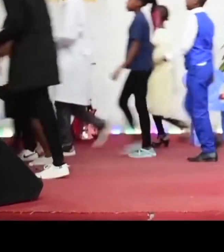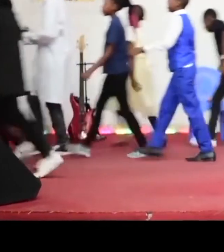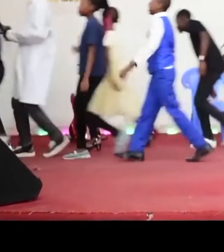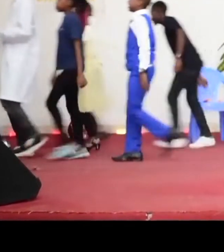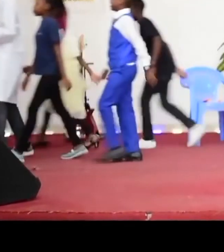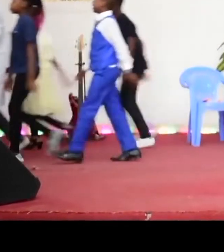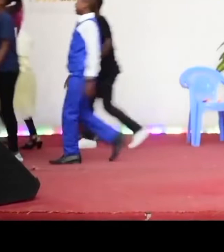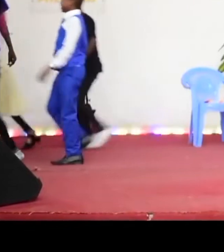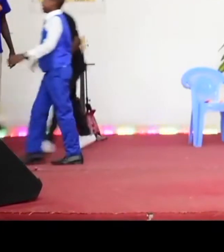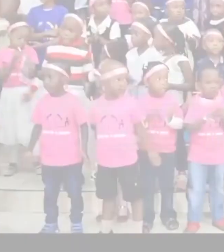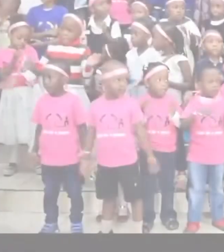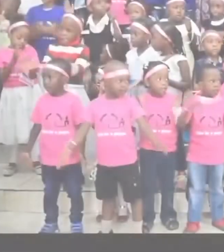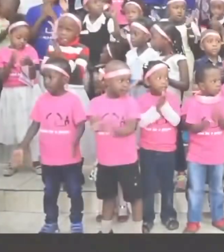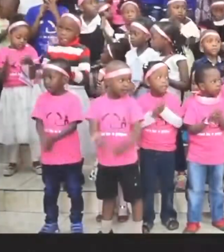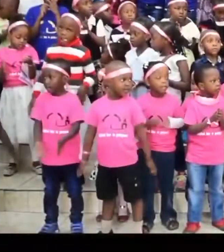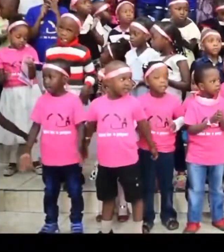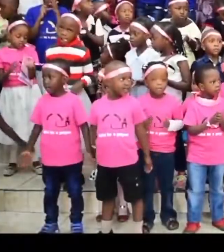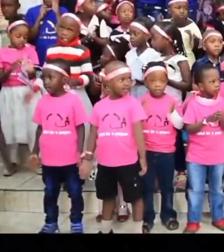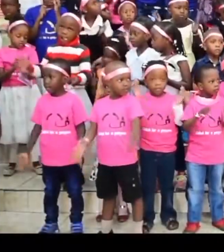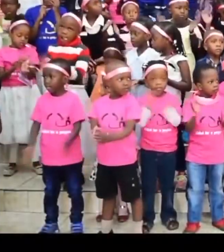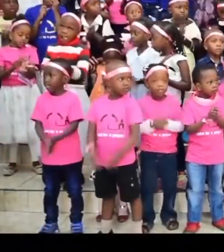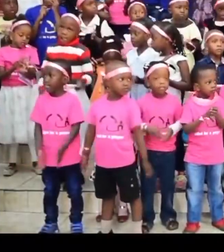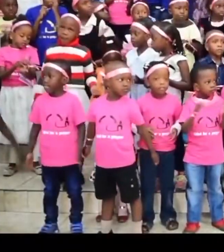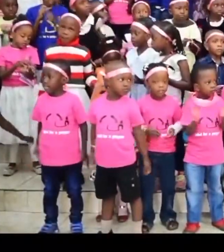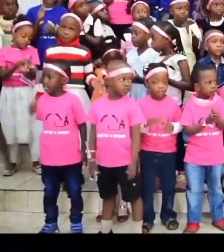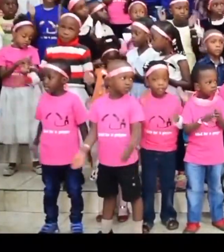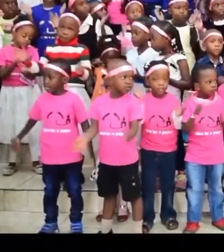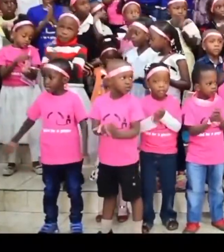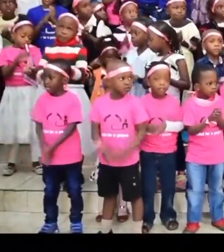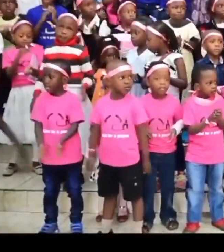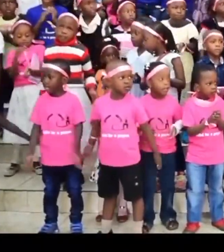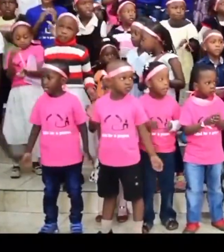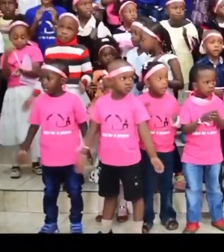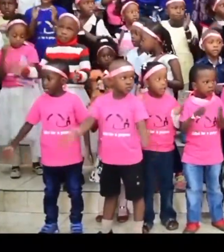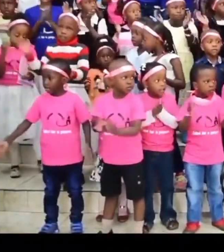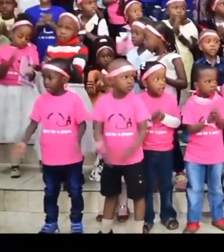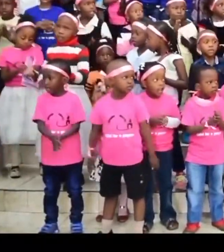under it. So wide, you can't get.